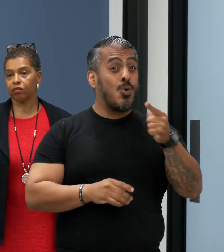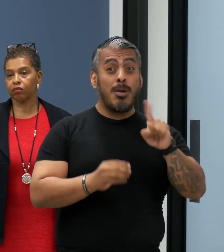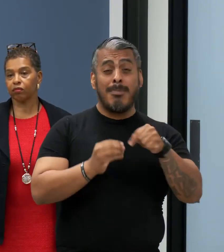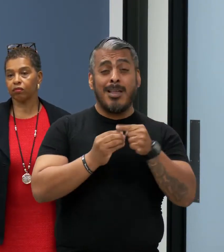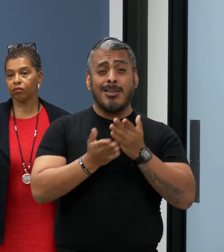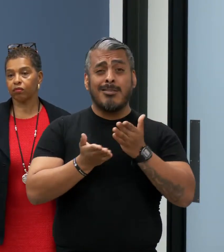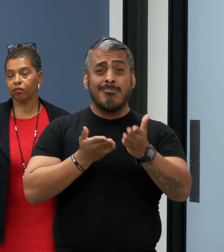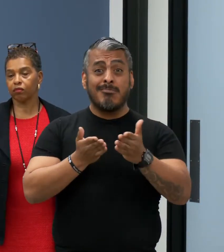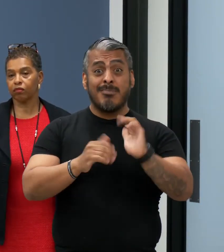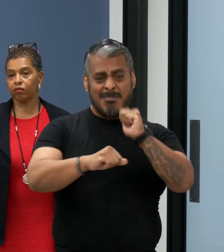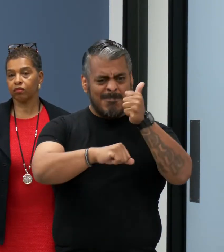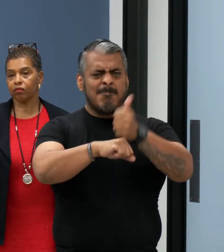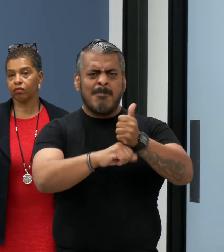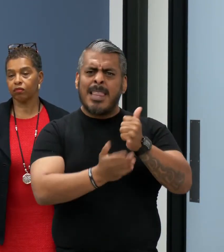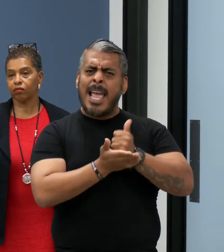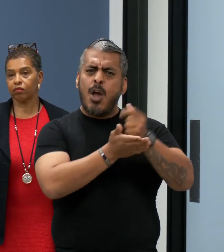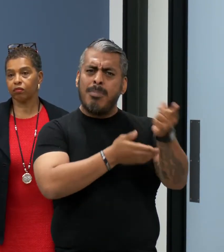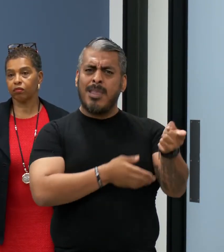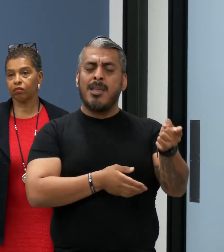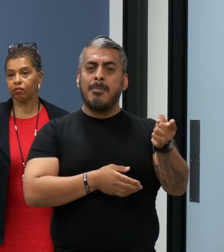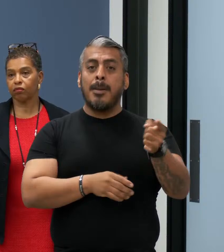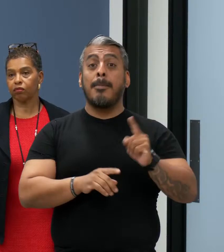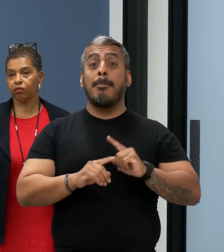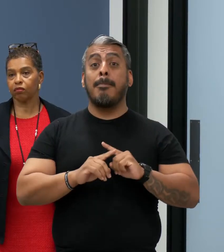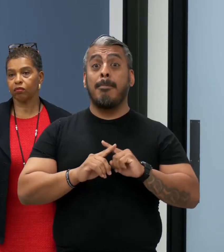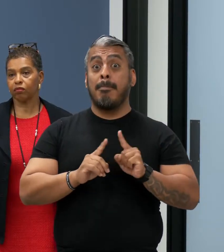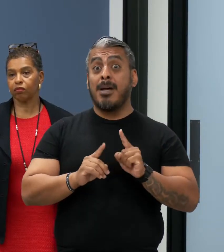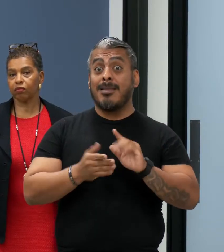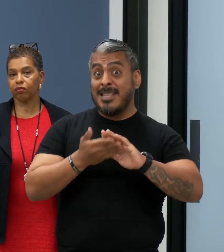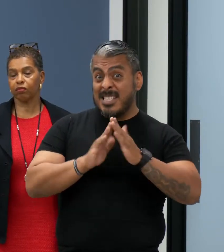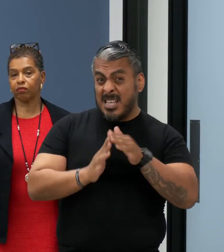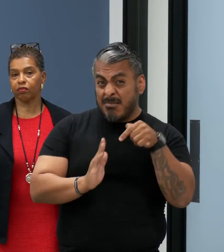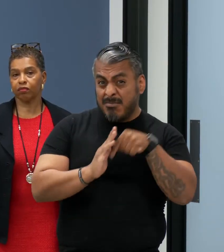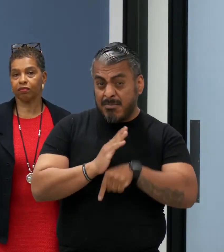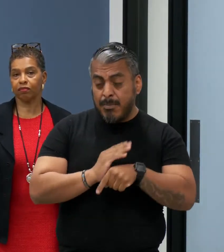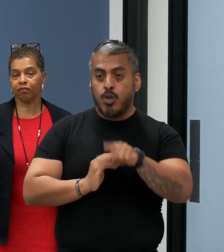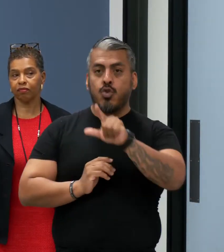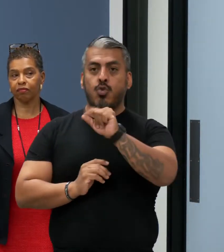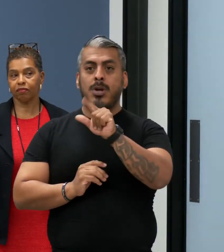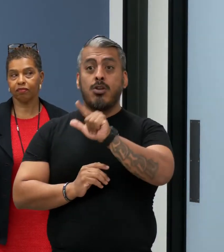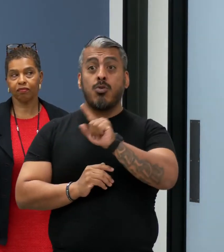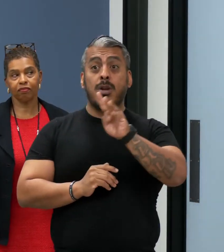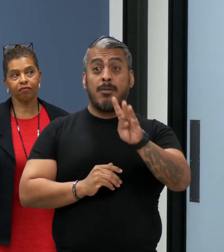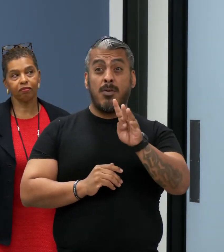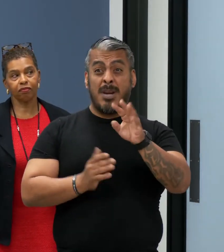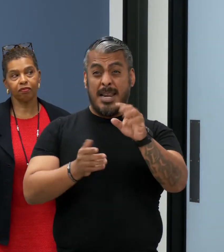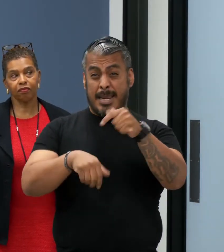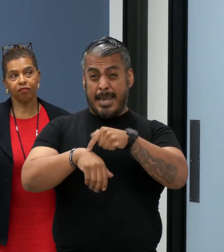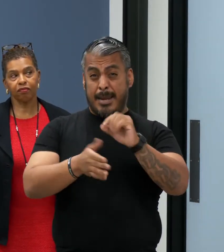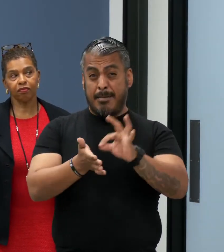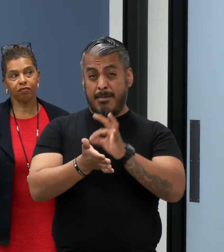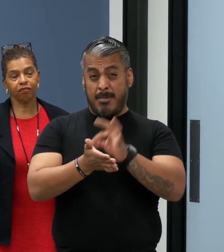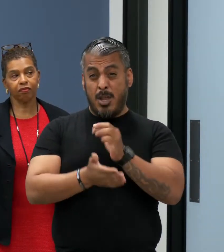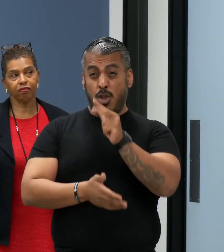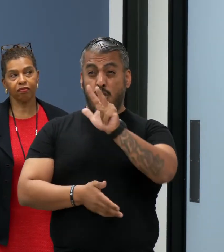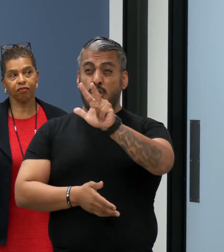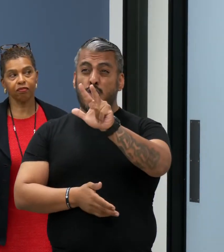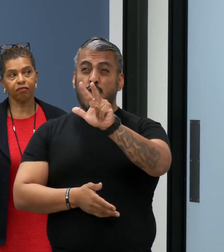services that are in place to help them. Now, let's take a deeper dive into the numbers. The 2024 point in time count identified